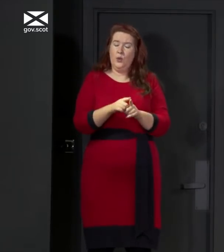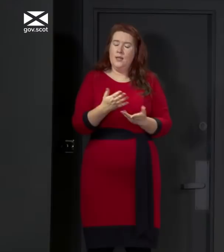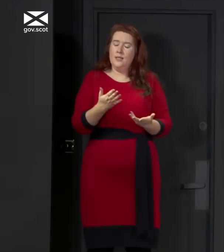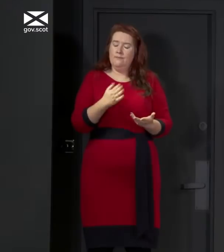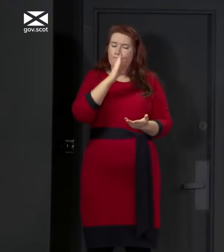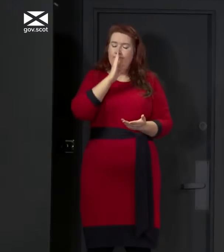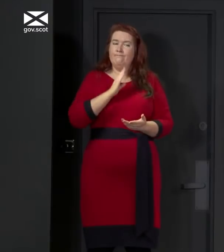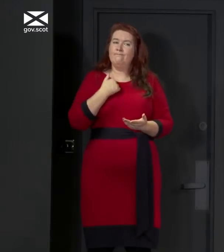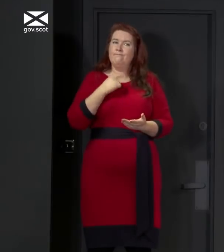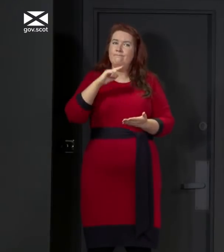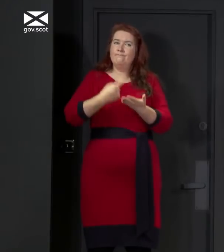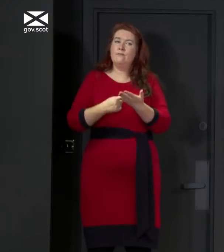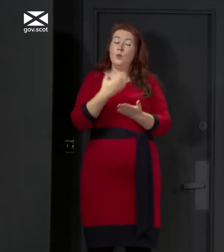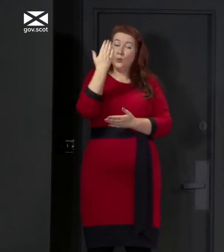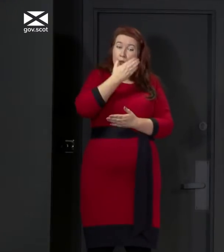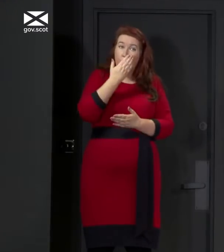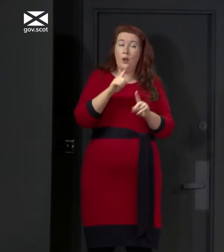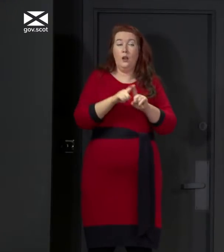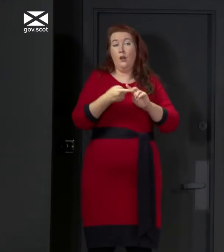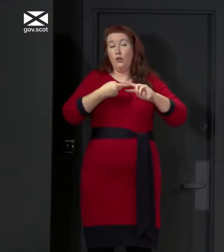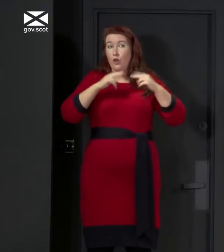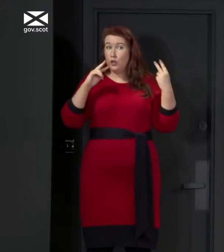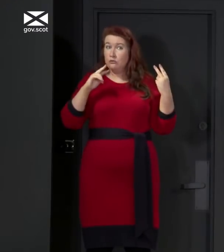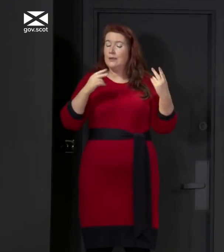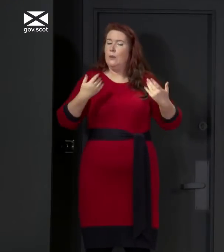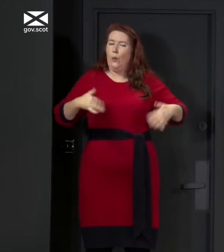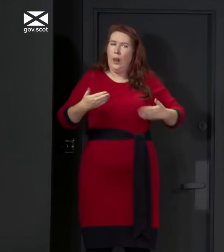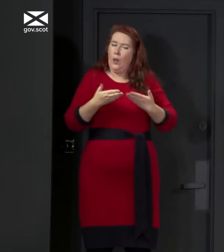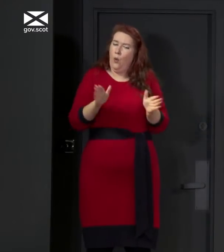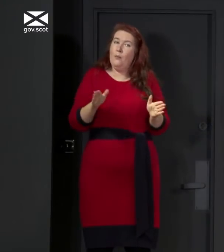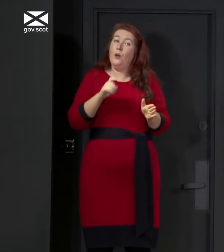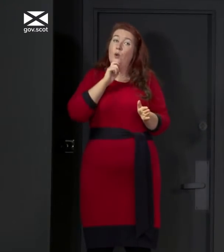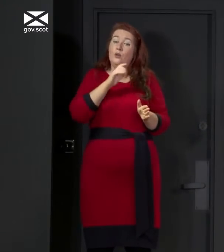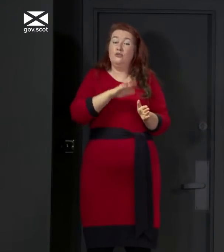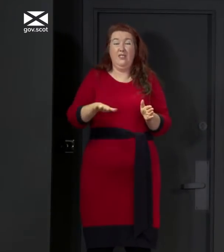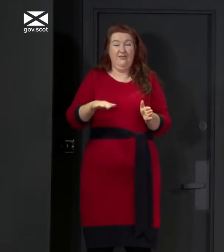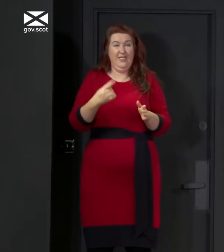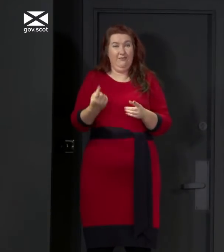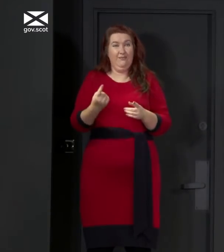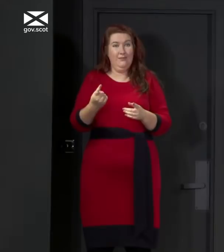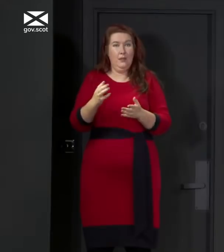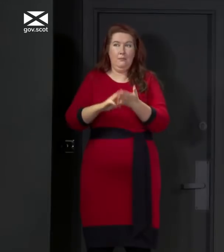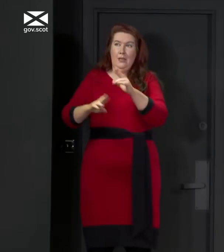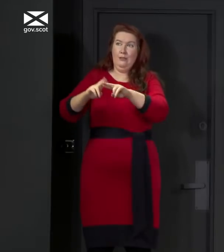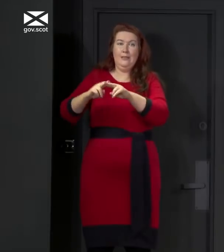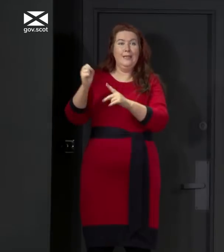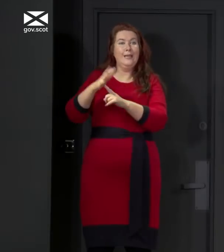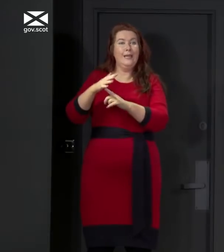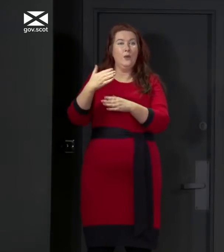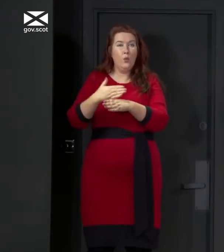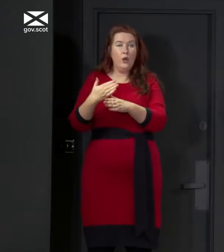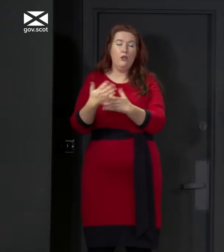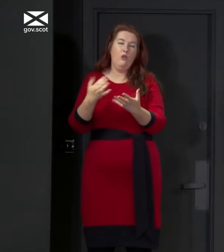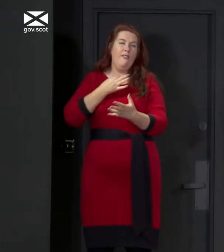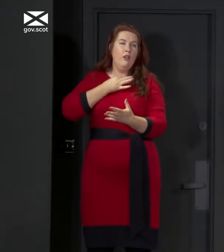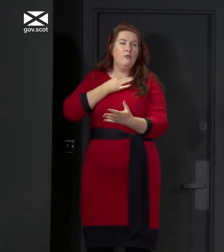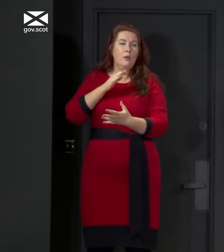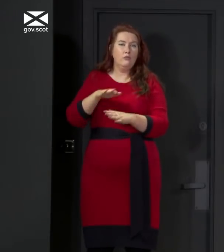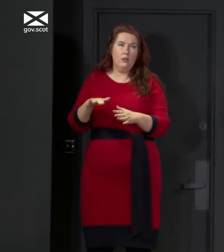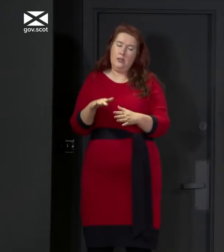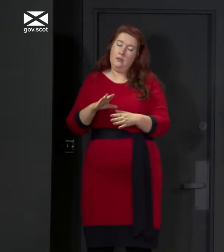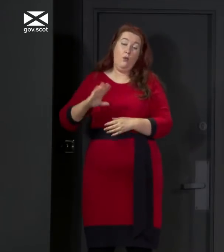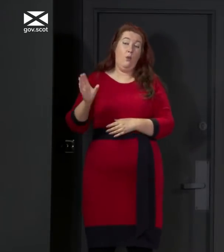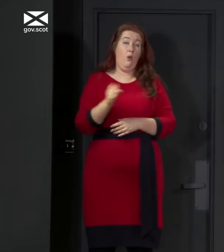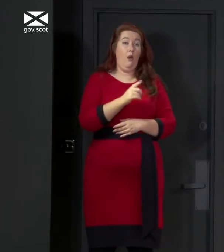decided that school and nursery buildings will only be open for children of key workers and vulnerable pupils until at least the 1st of February. During